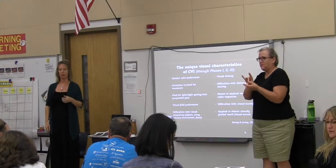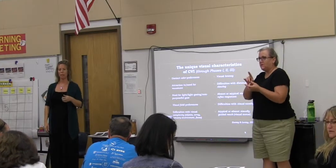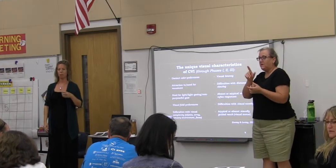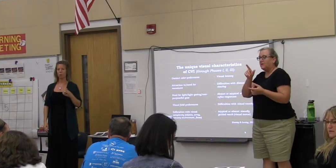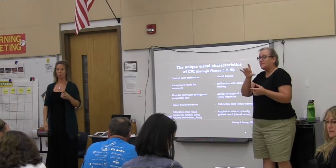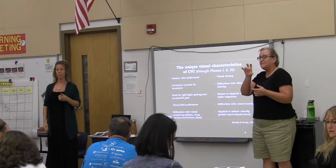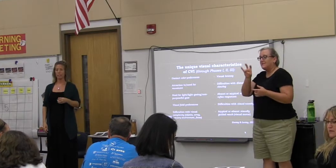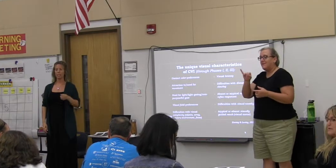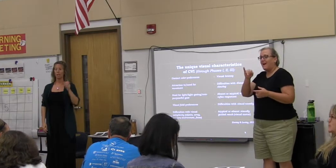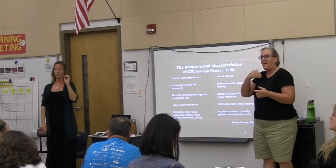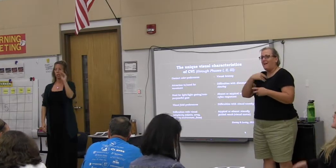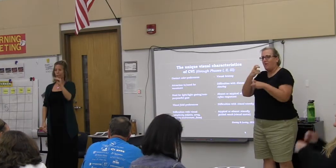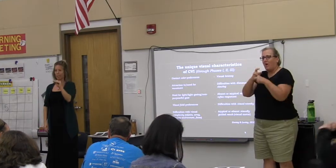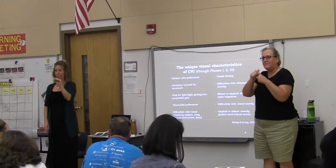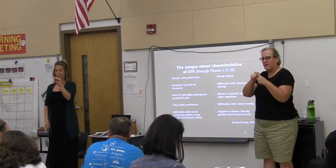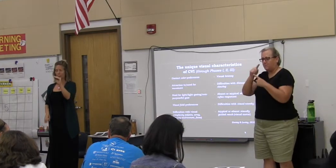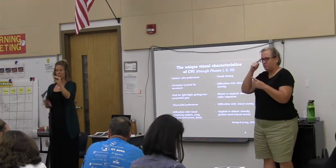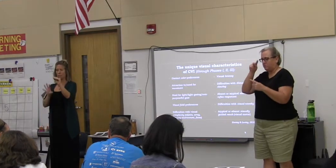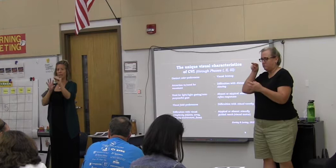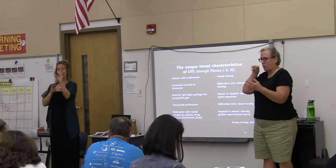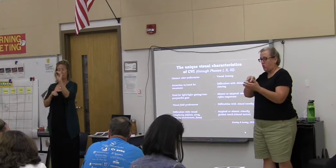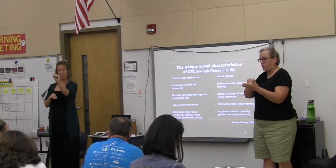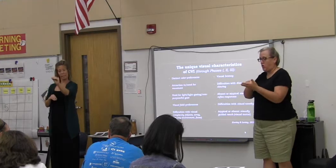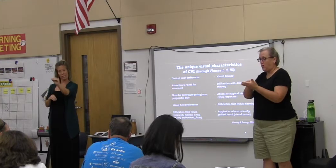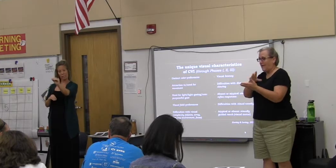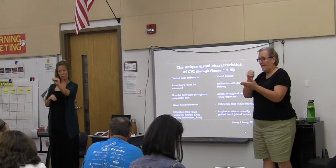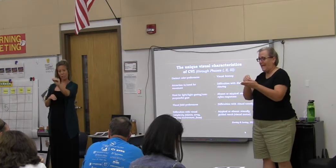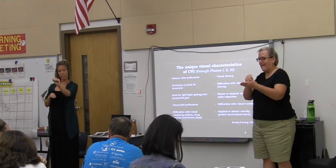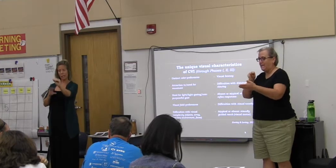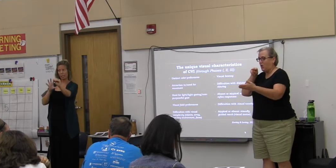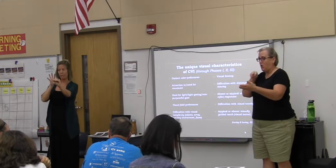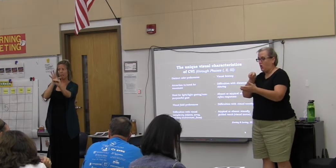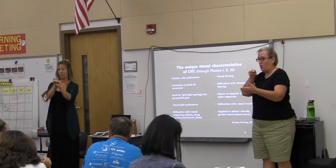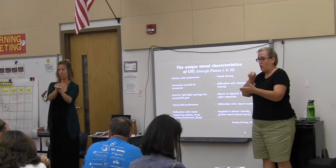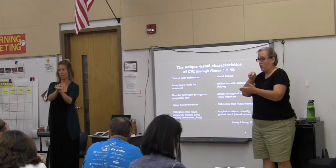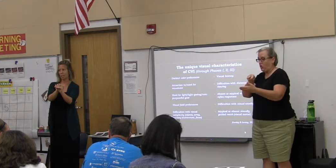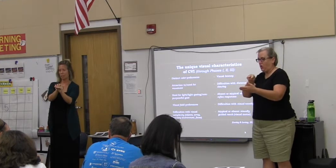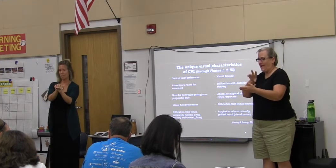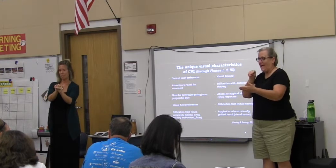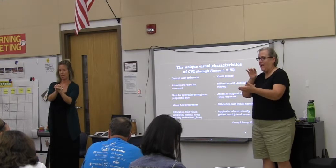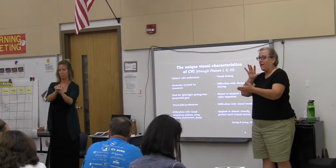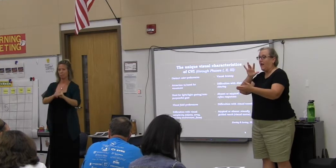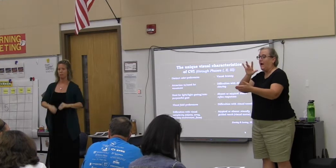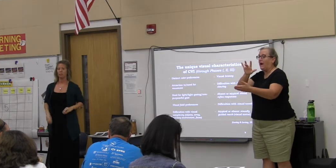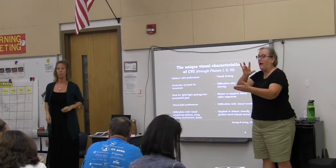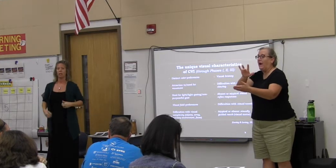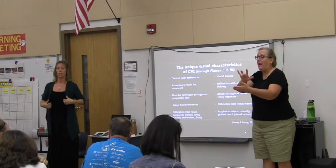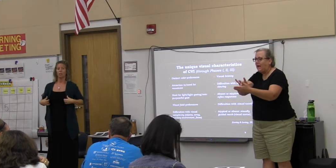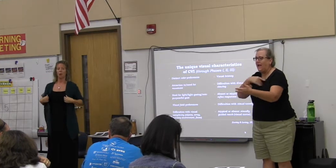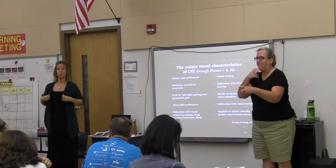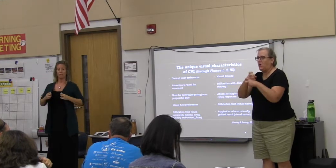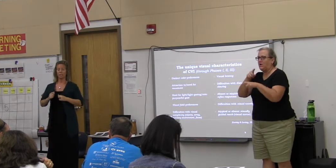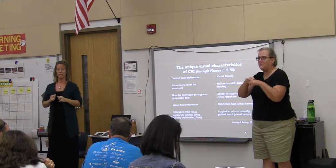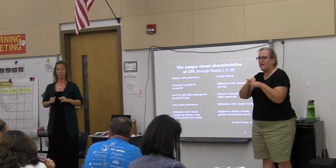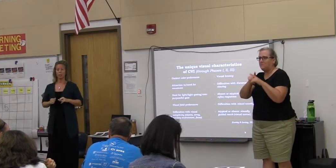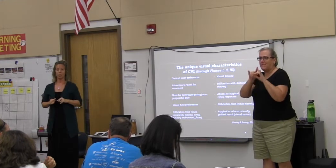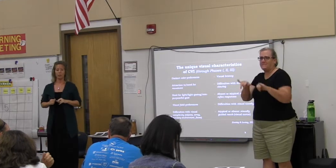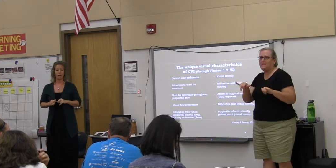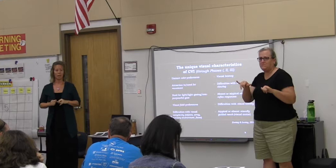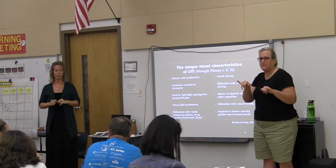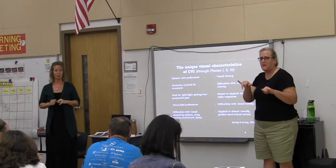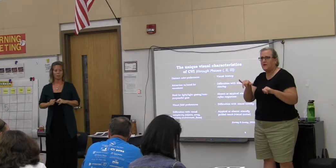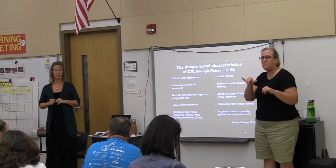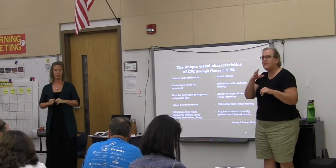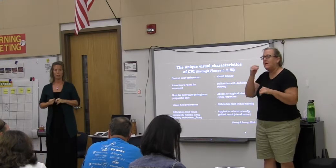have a hard time coordinating, looking at something, and then maintaining looking at it and reaching at the same time. You'll often see